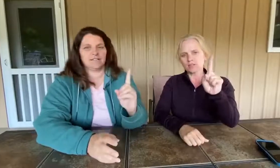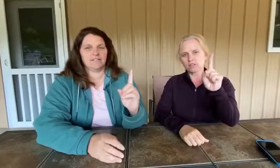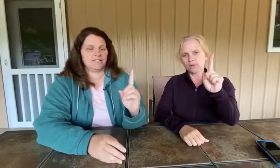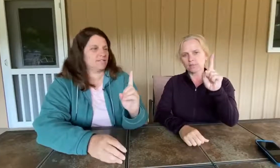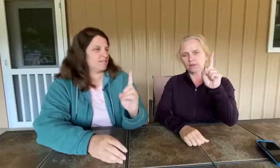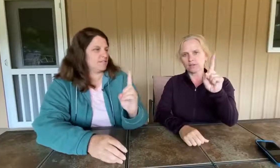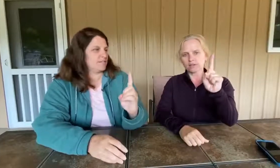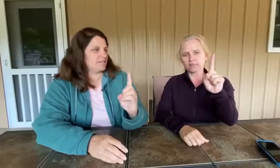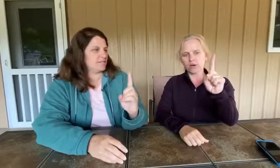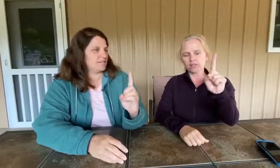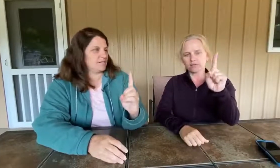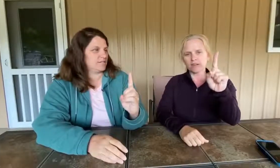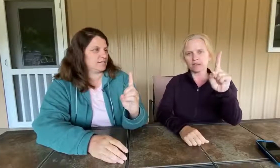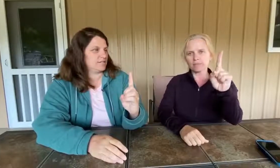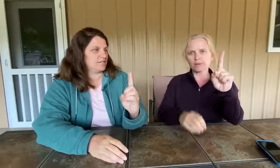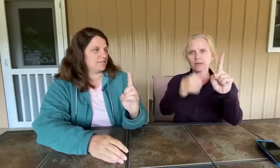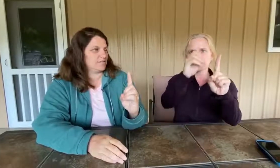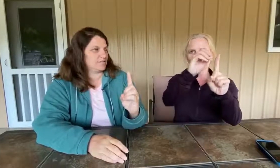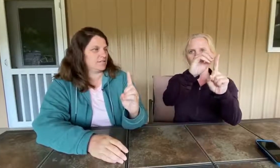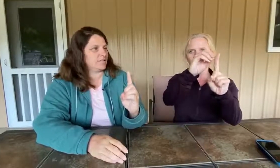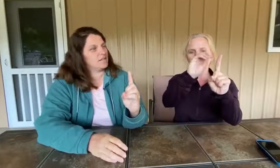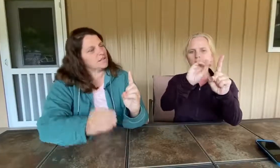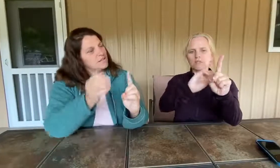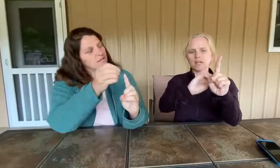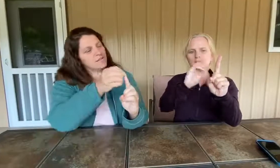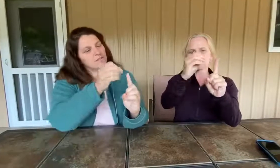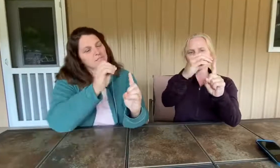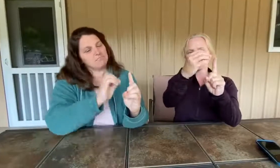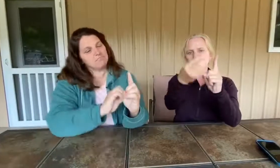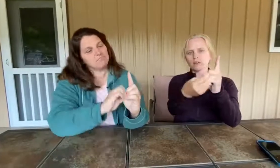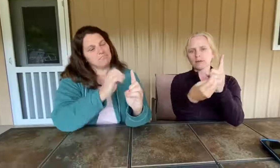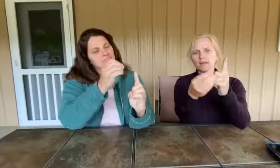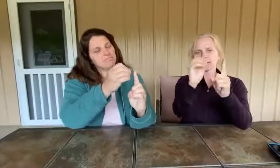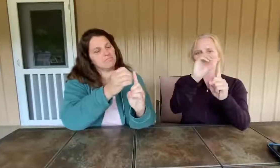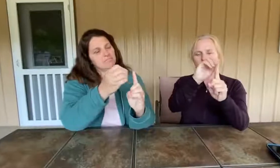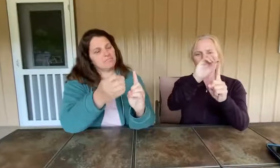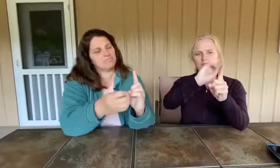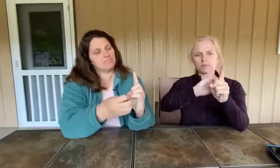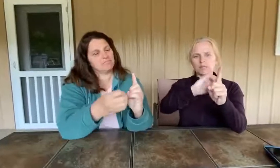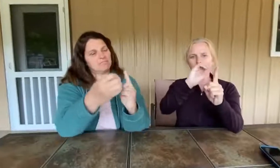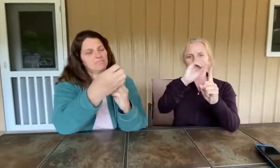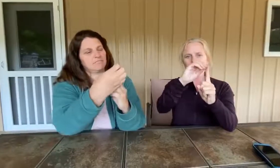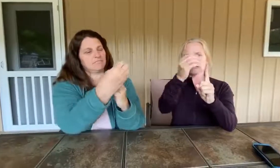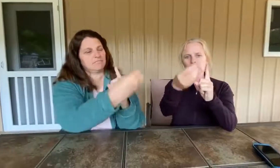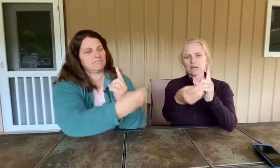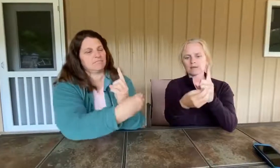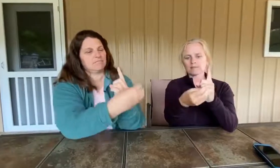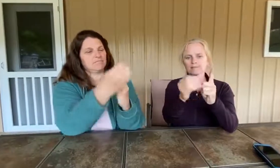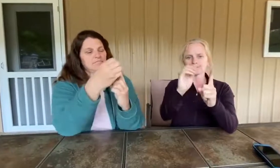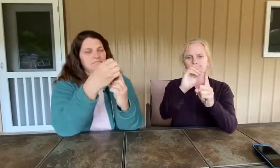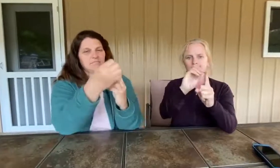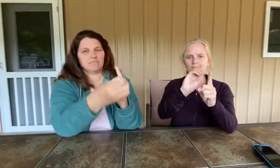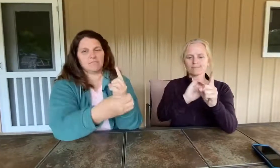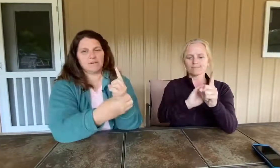you put your pointer finger up and you just pretend to peel your banana. It's a pretty easy sign.